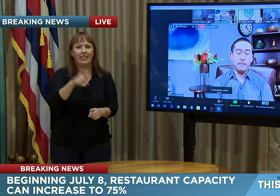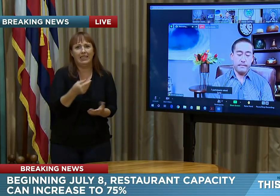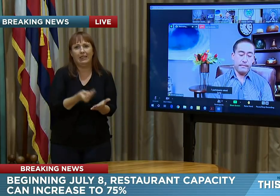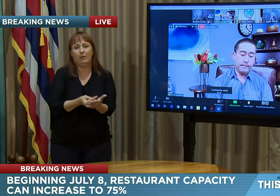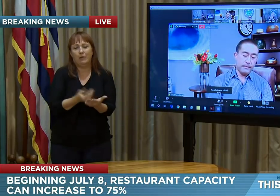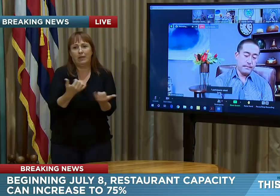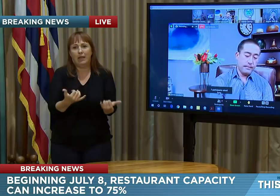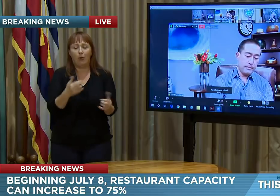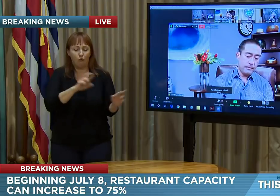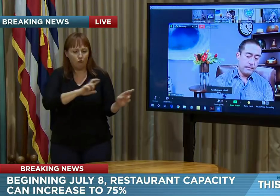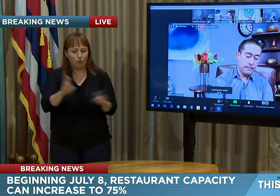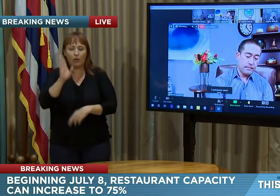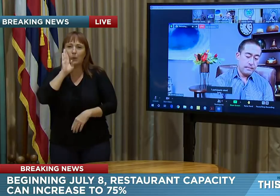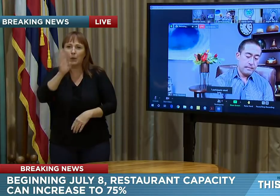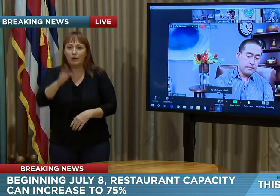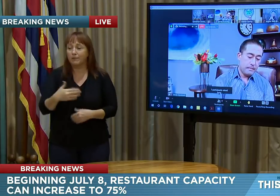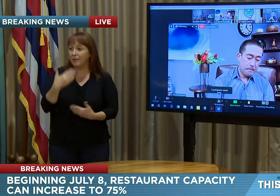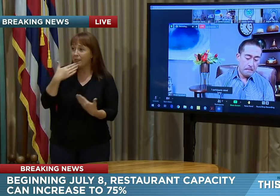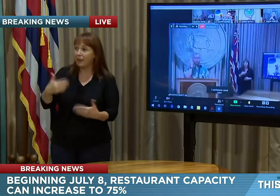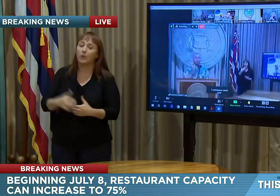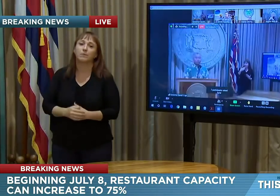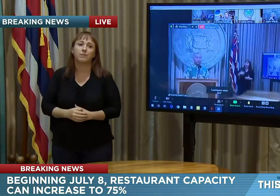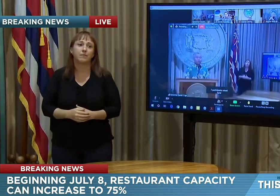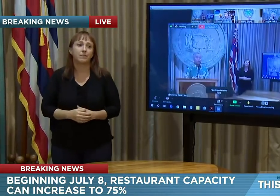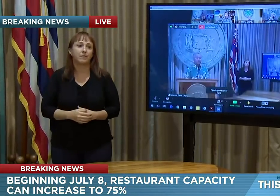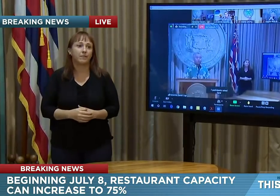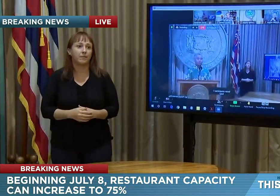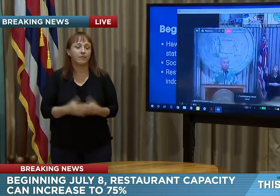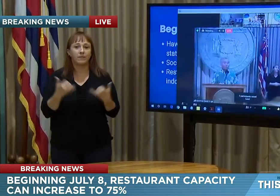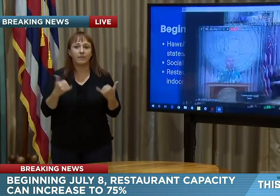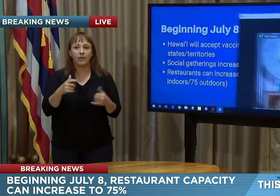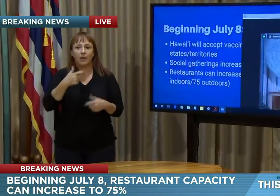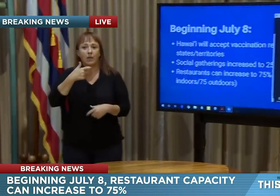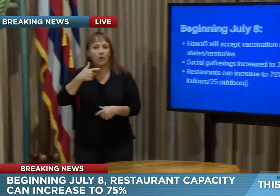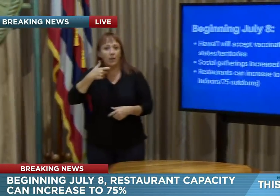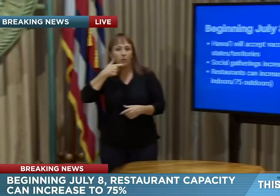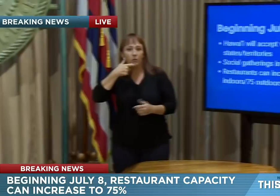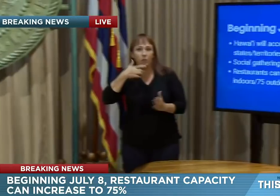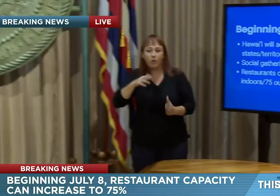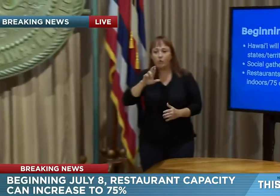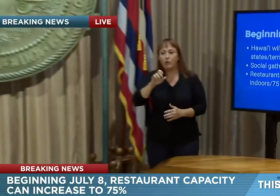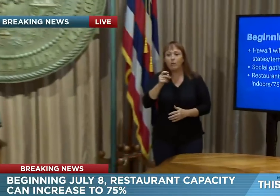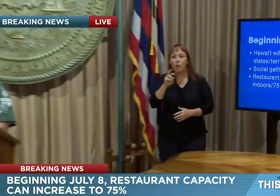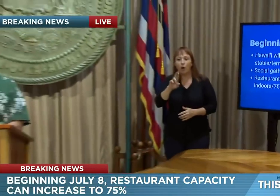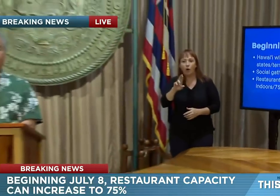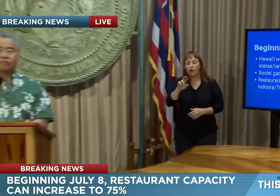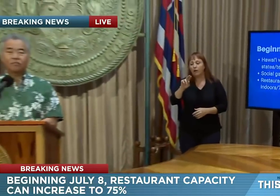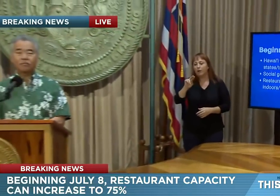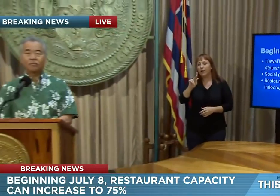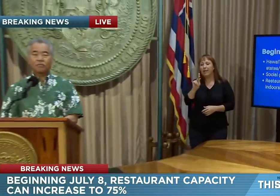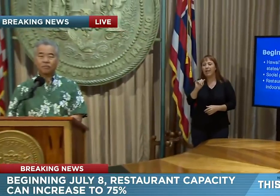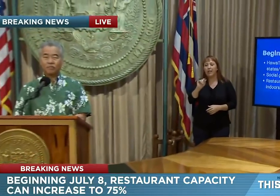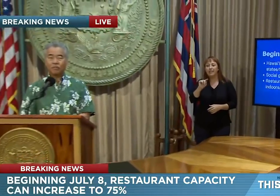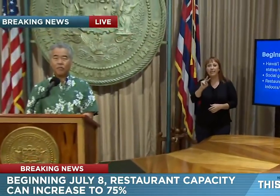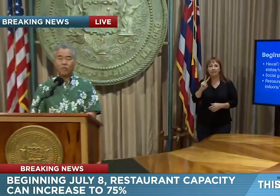ready. All right, great. Thank you very much, mayors. And going back to our reporters, we'll go to Nicole Tam,